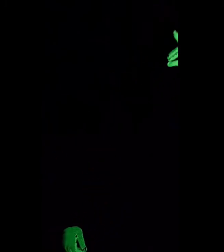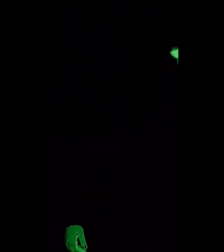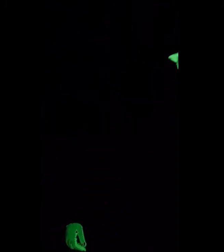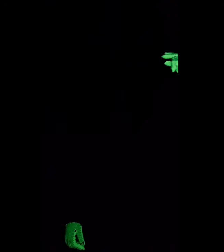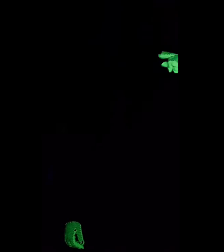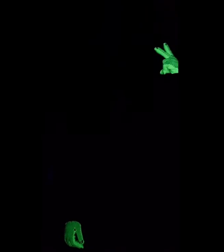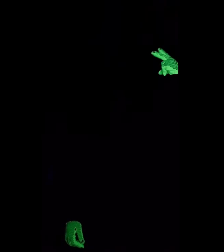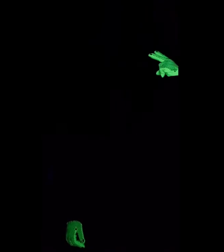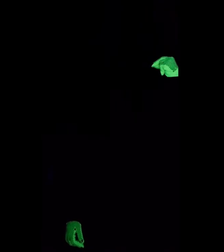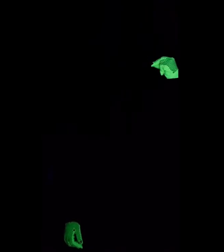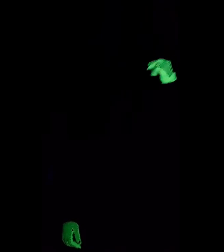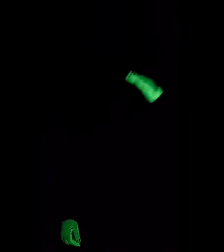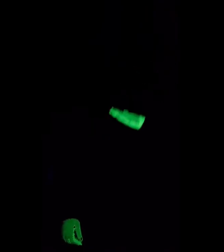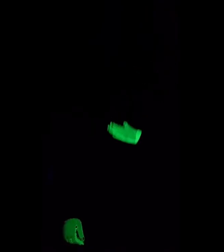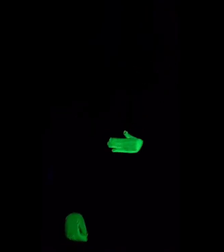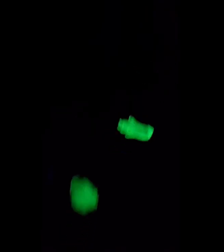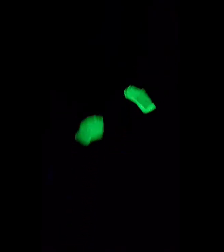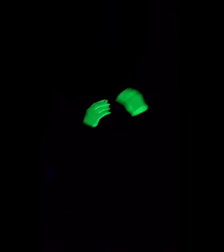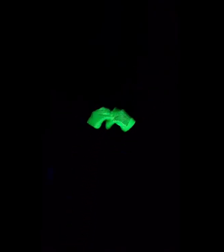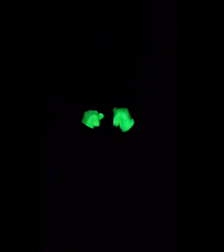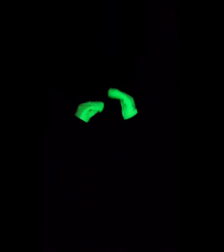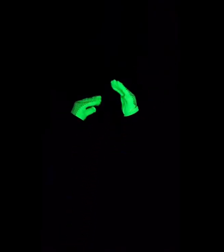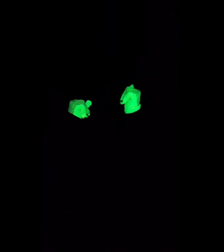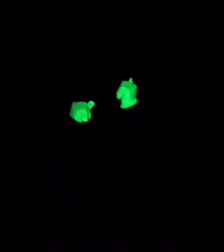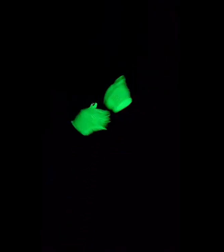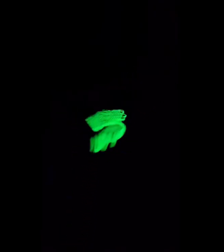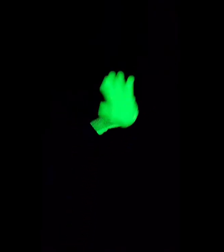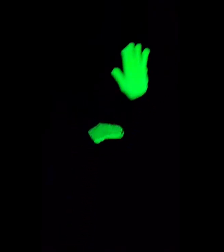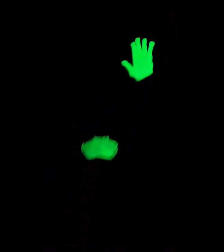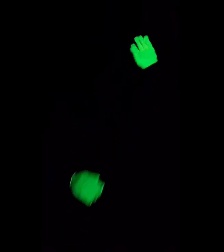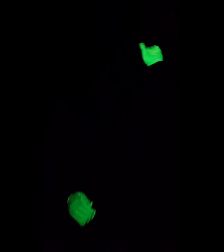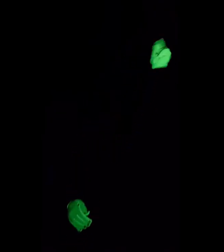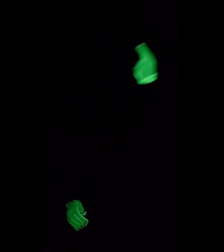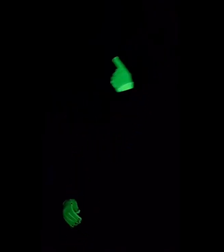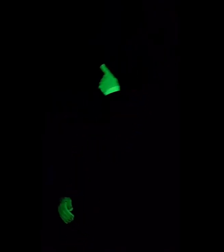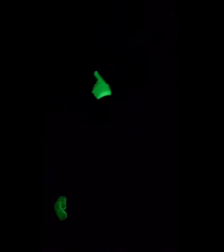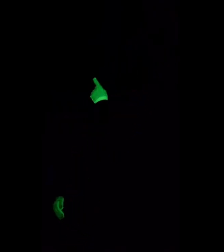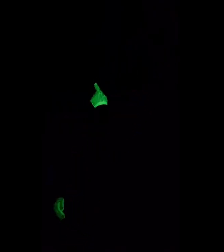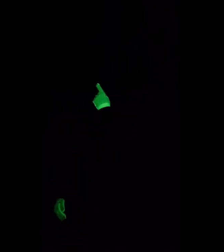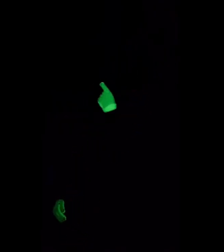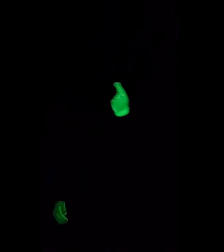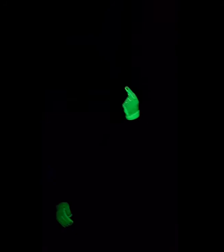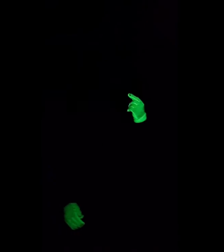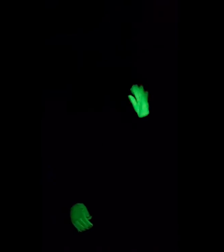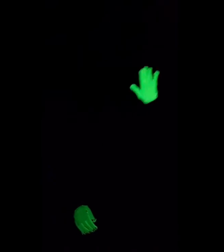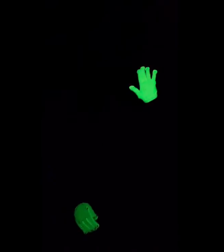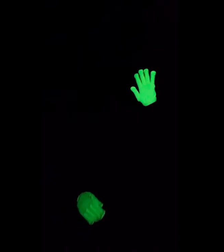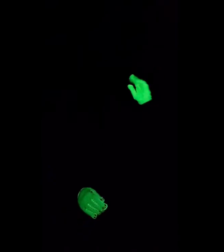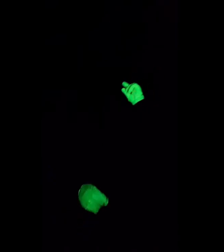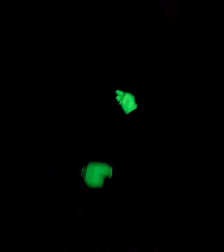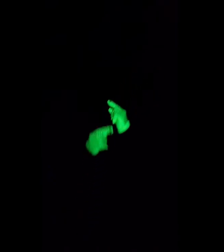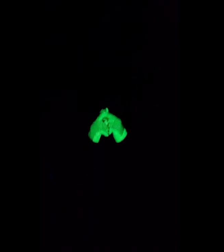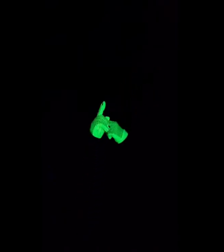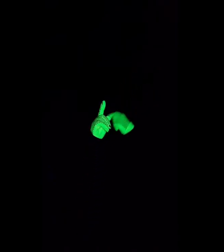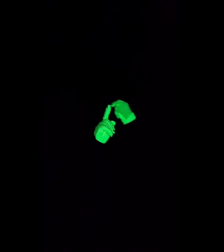don't, my hope is you alone You've been faithful,